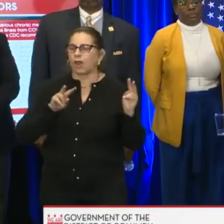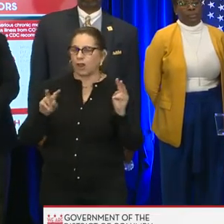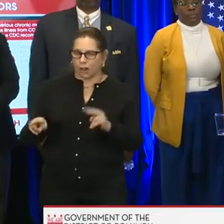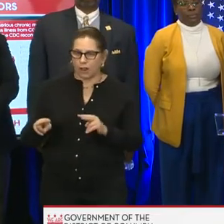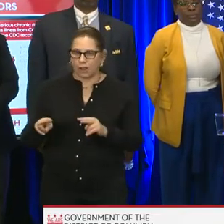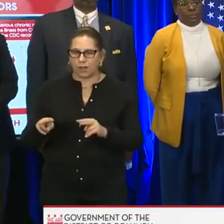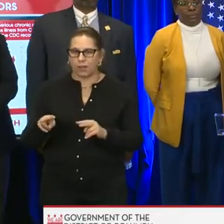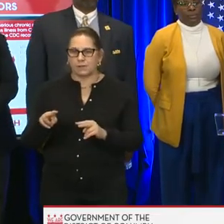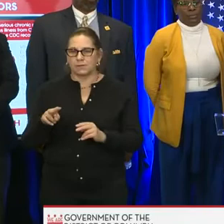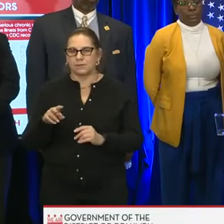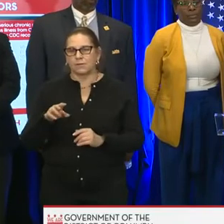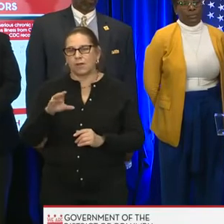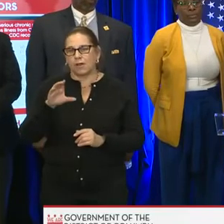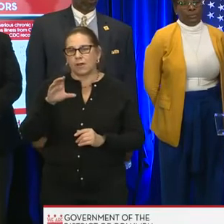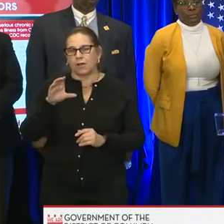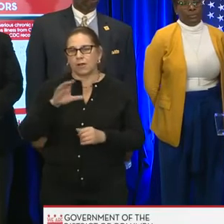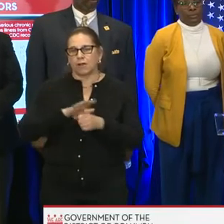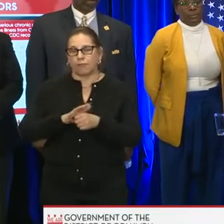coronavirus.dc.gov,